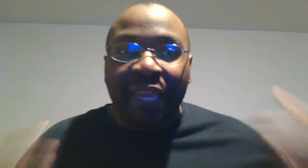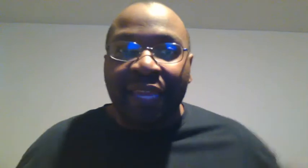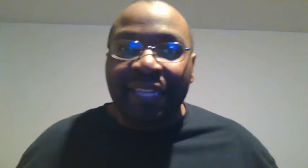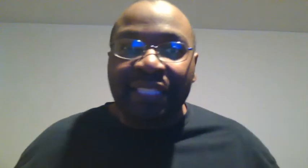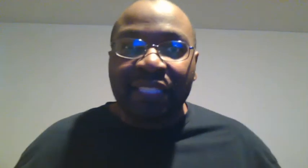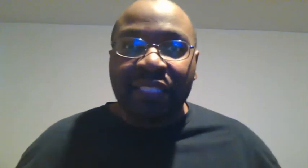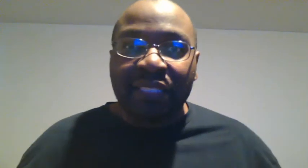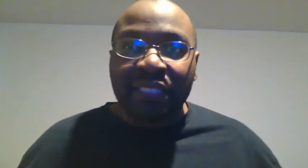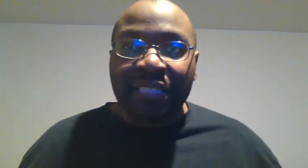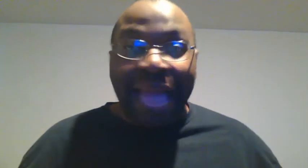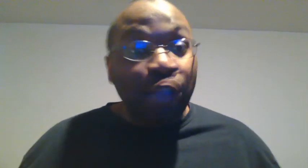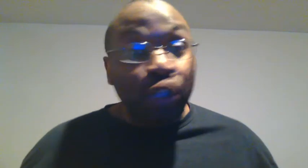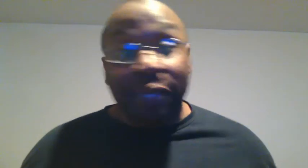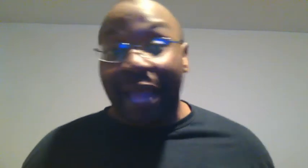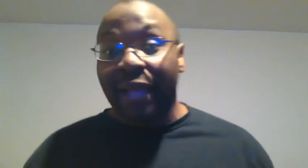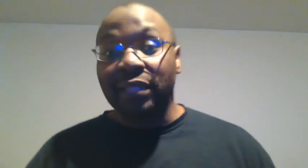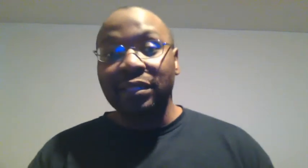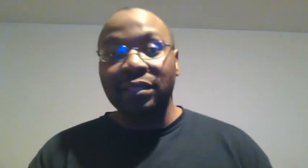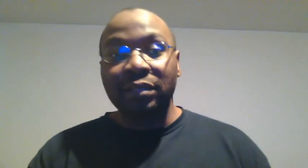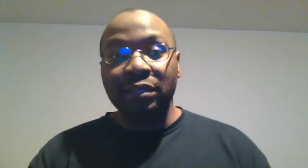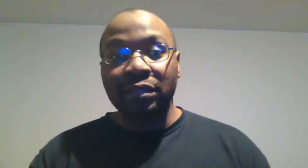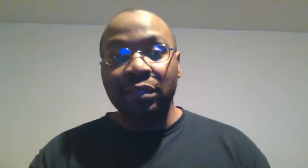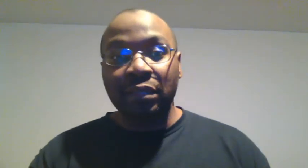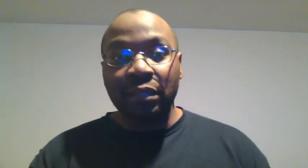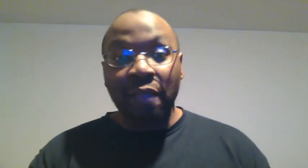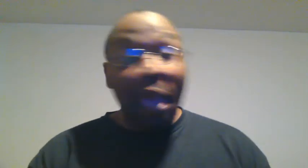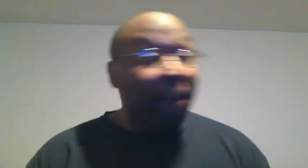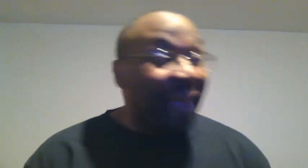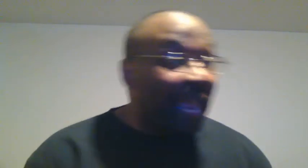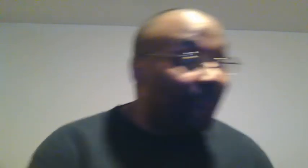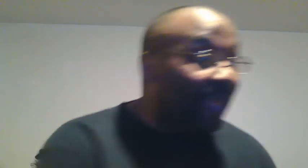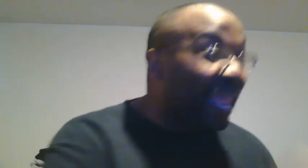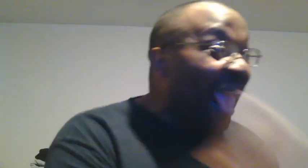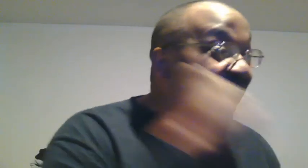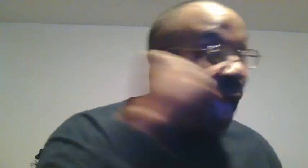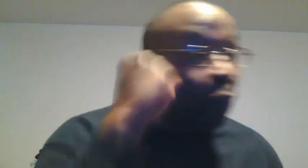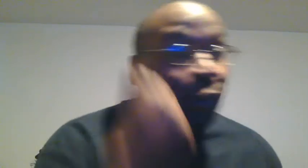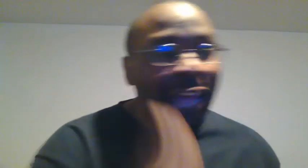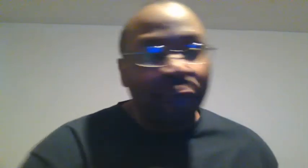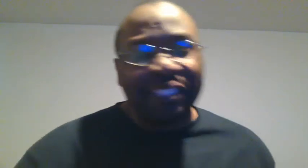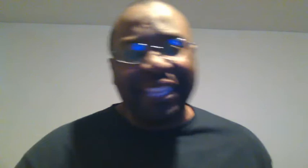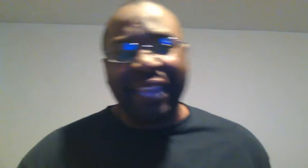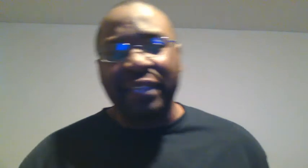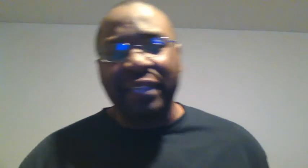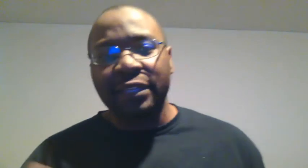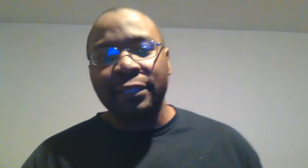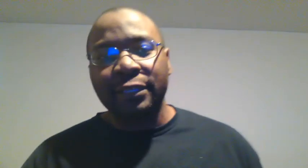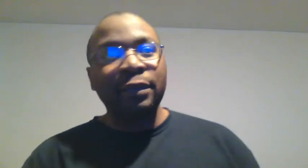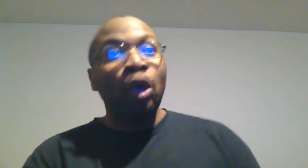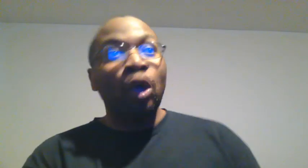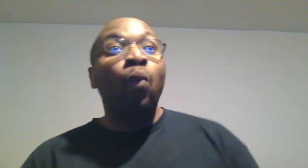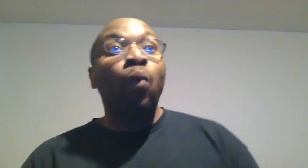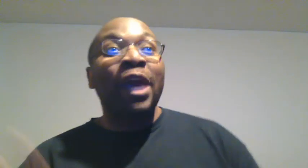things I should not. Maybe I would have sinned. What